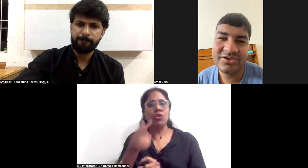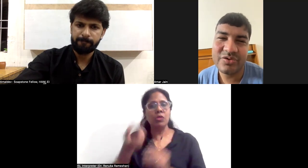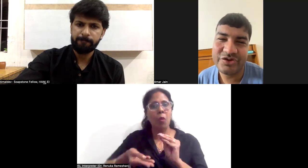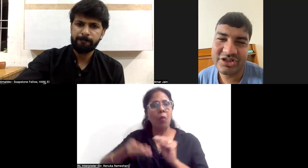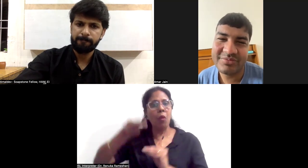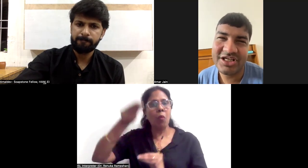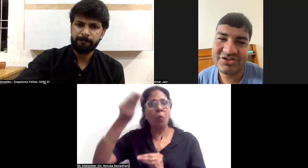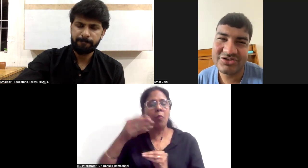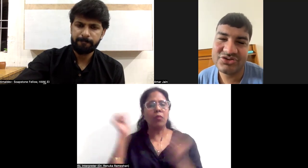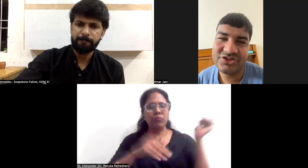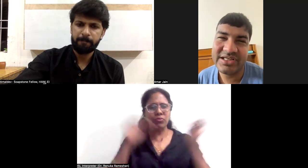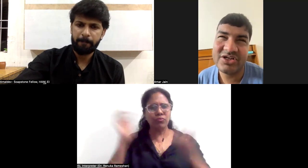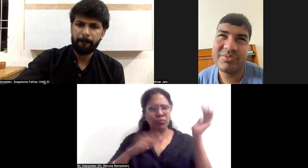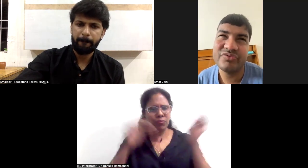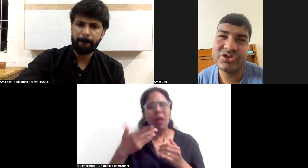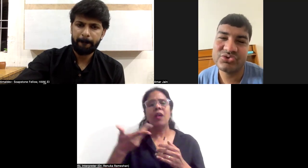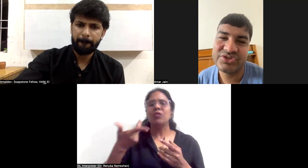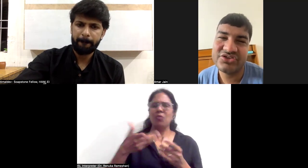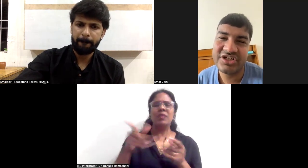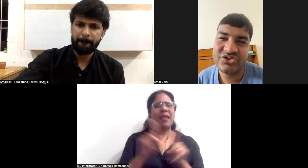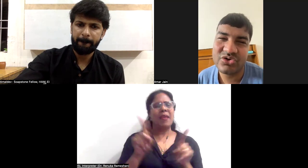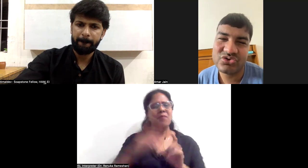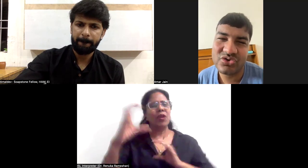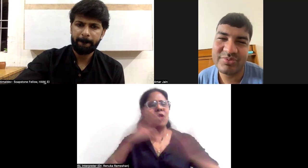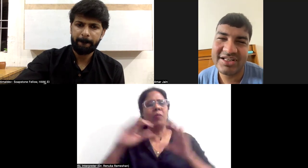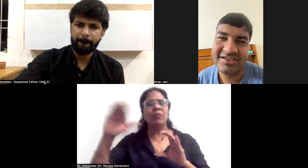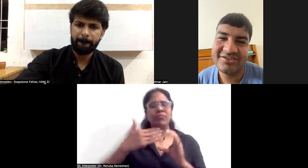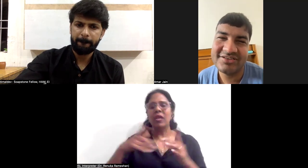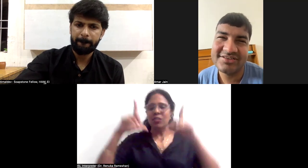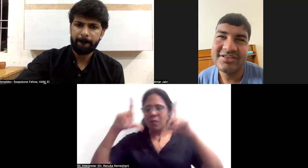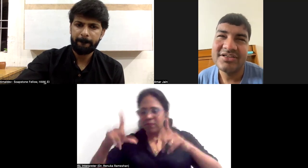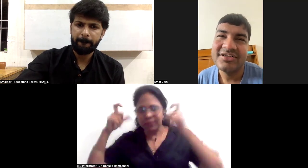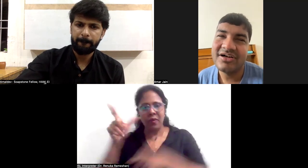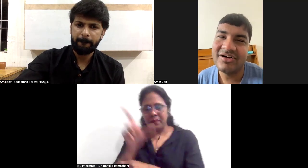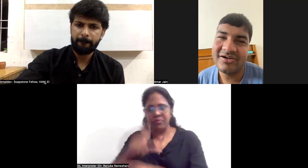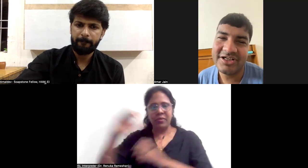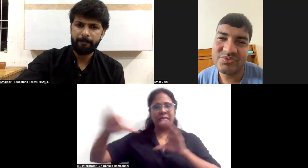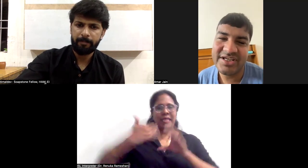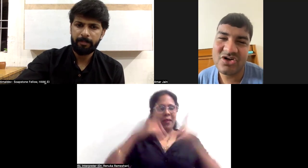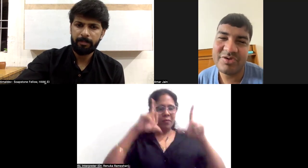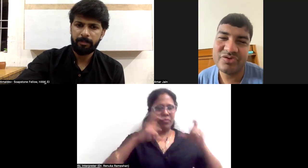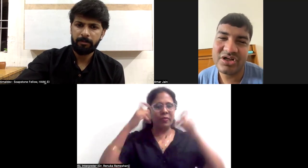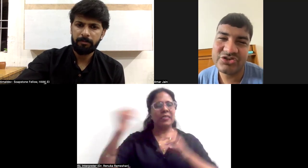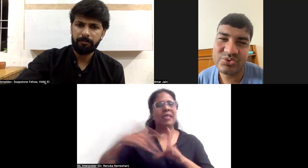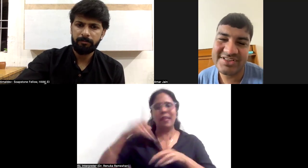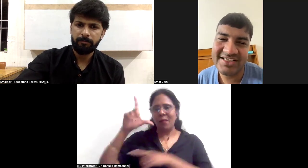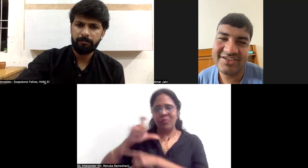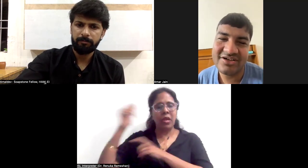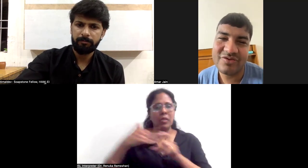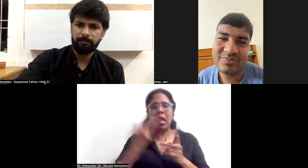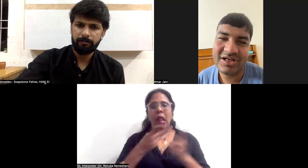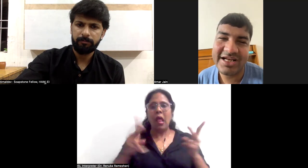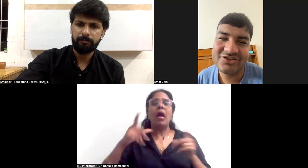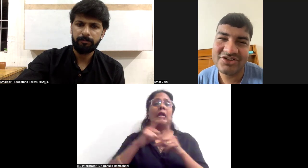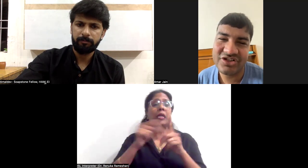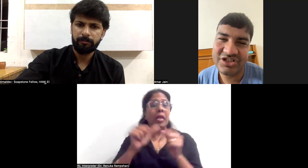our official communications, it's very common for us to send screenshots of materials. It's very common for us to receive data